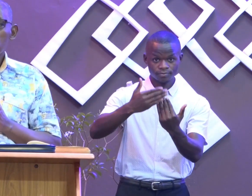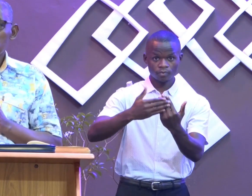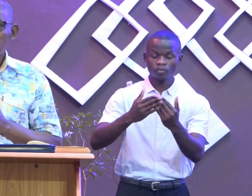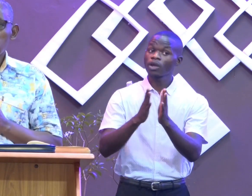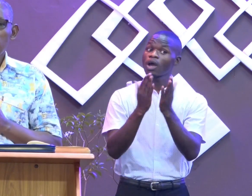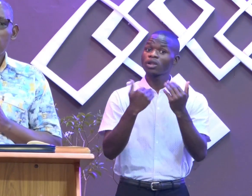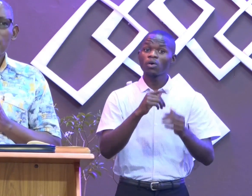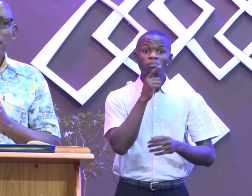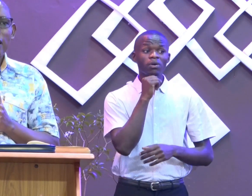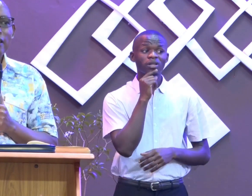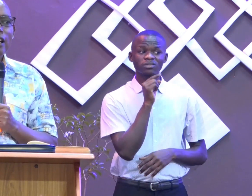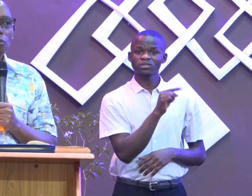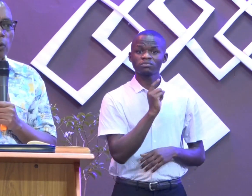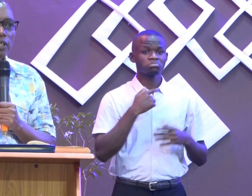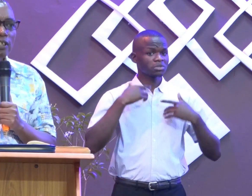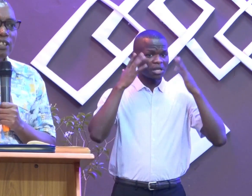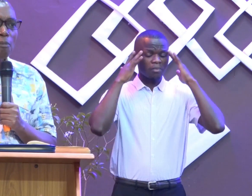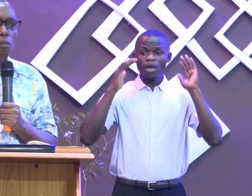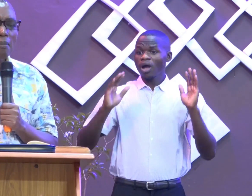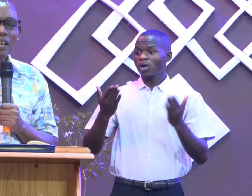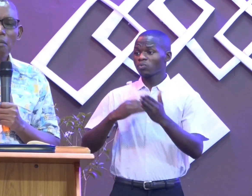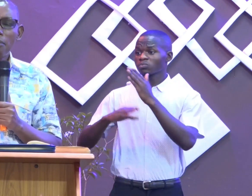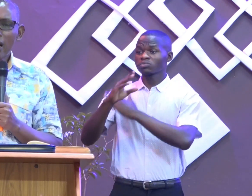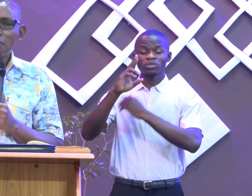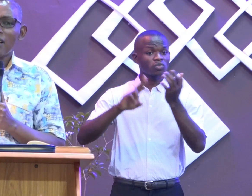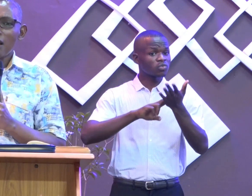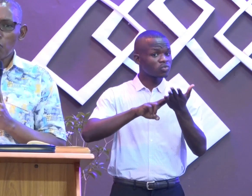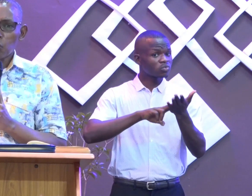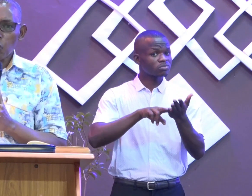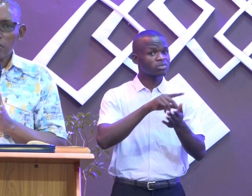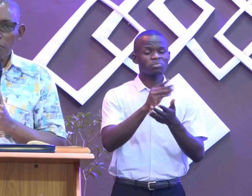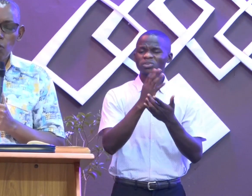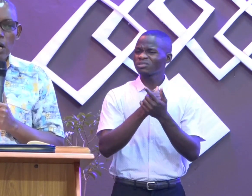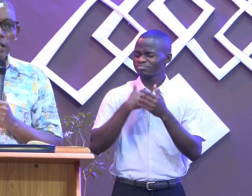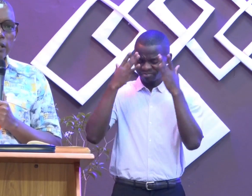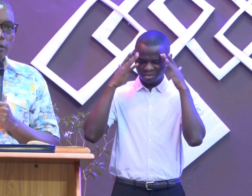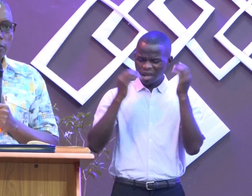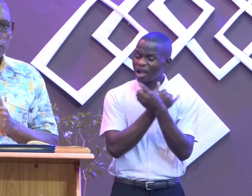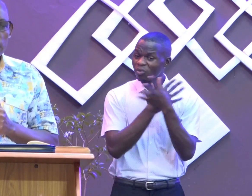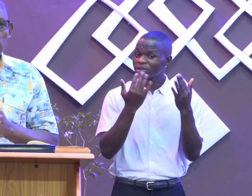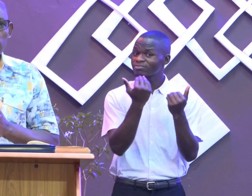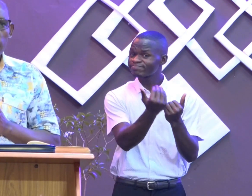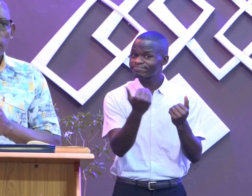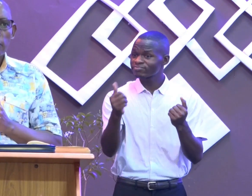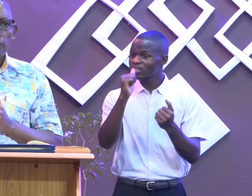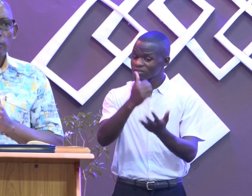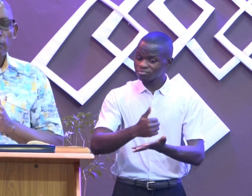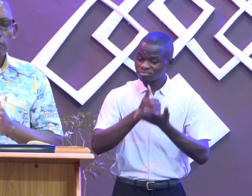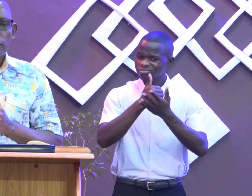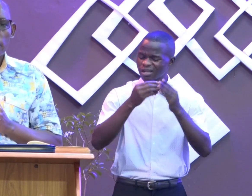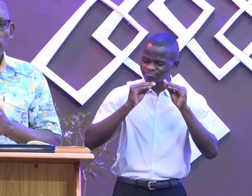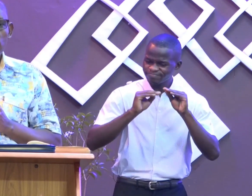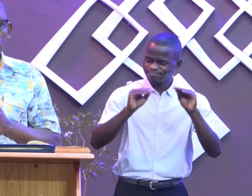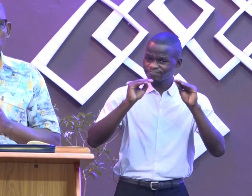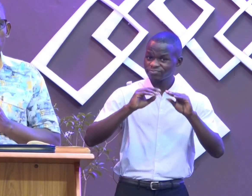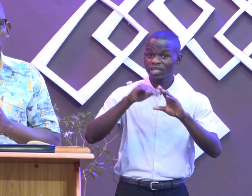oli Katonda simanyi ngeri gye yamukozesezaamu oba abaana bameka bayambye okusomesa mu ggwanga lye. I really don't know how many children God